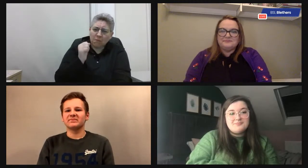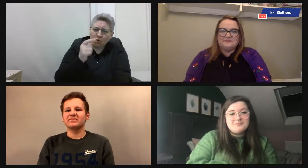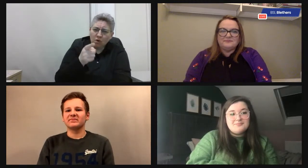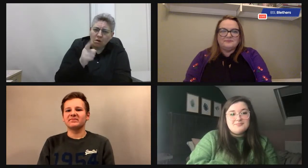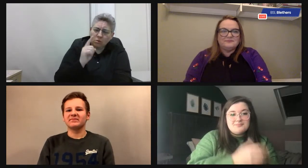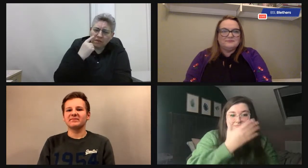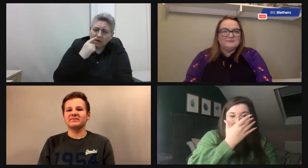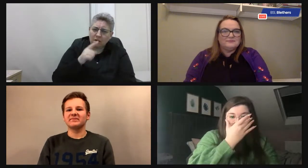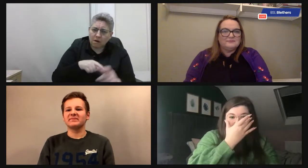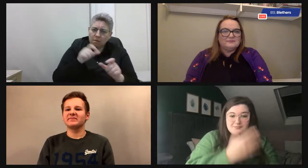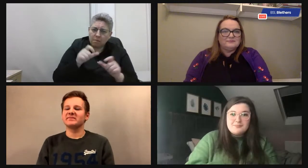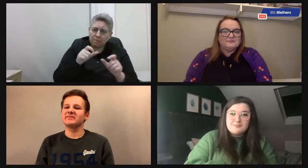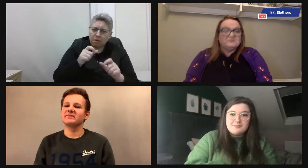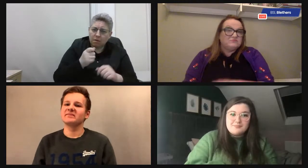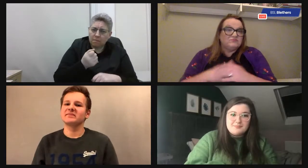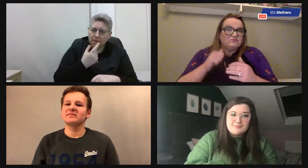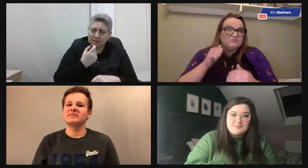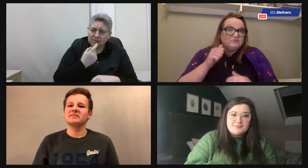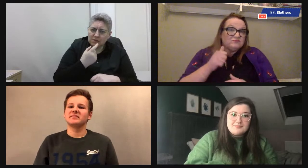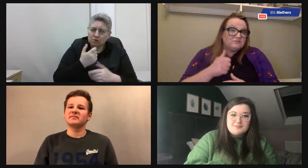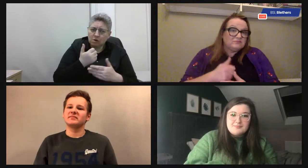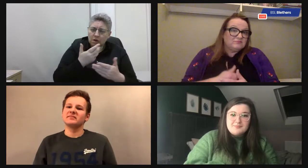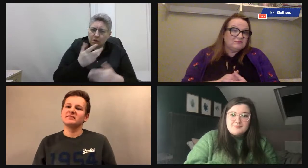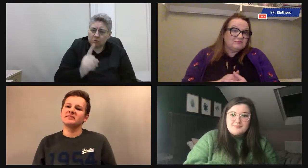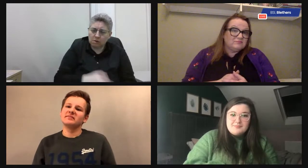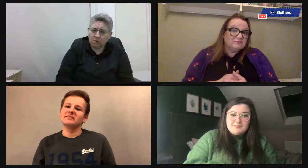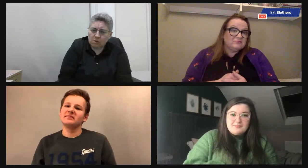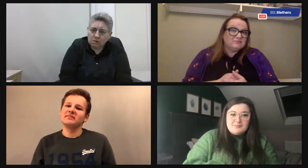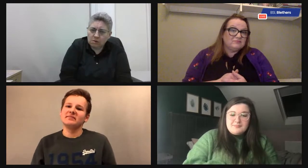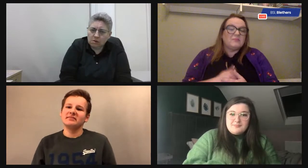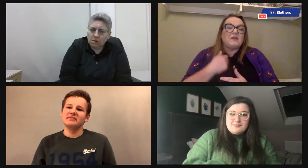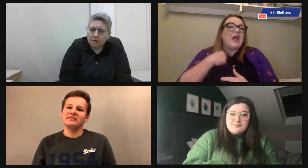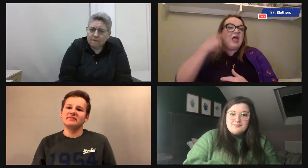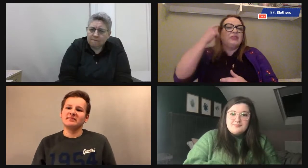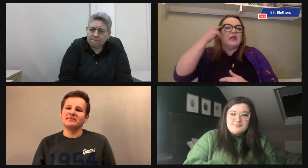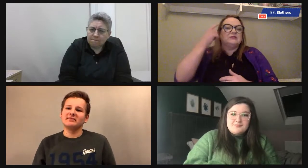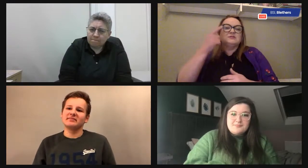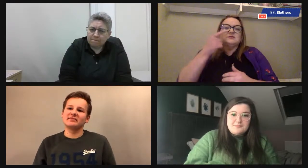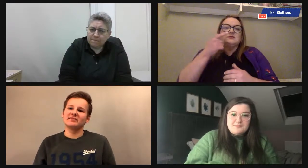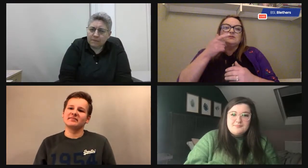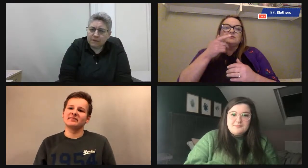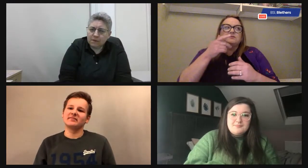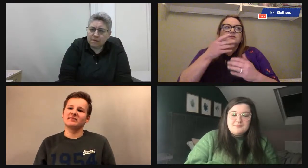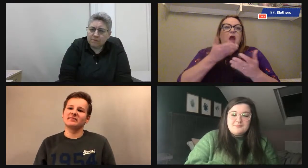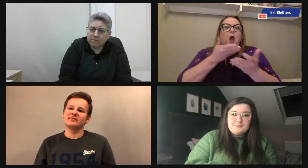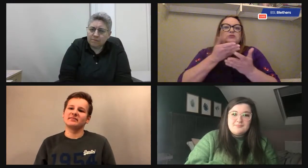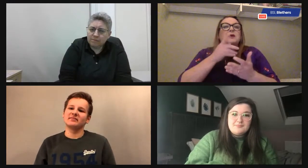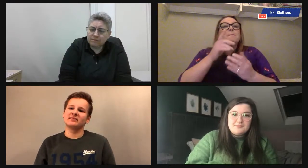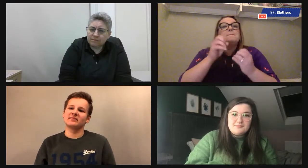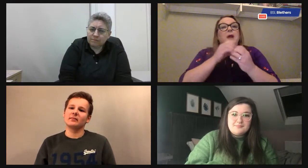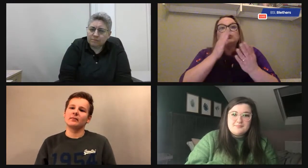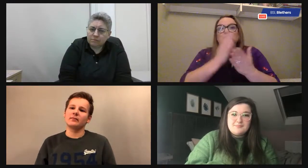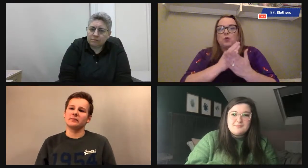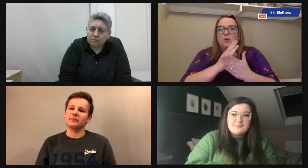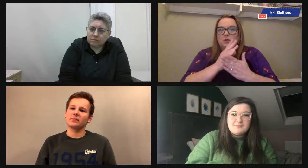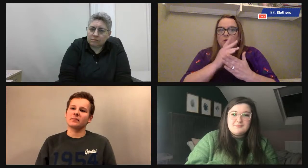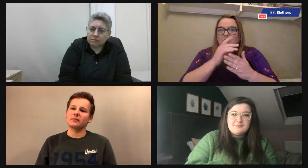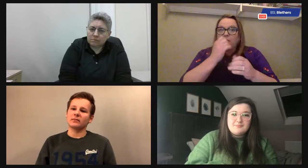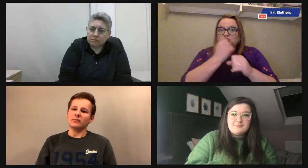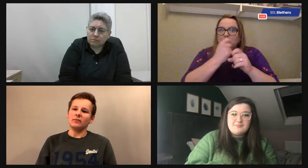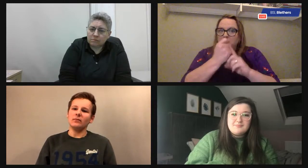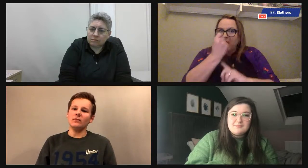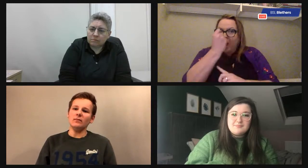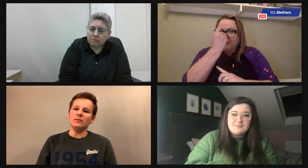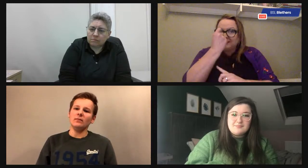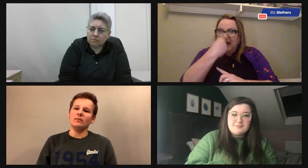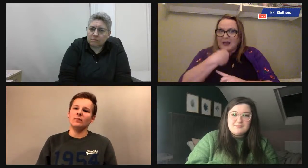to it till you're an adult and then maybe the only solution is medication. What do you think, Moira? Do you see young people on medication, or?